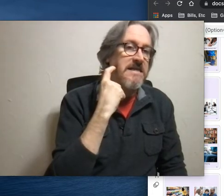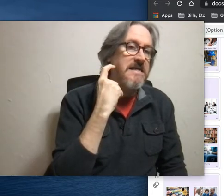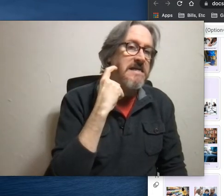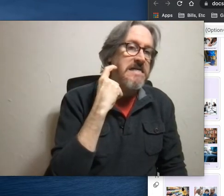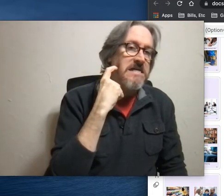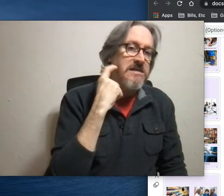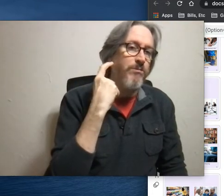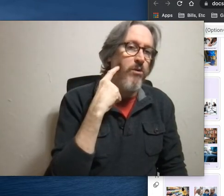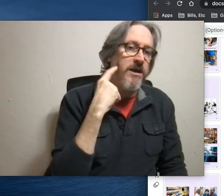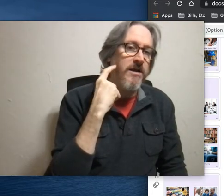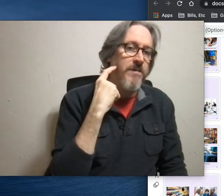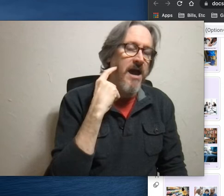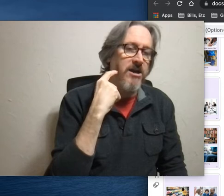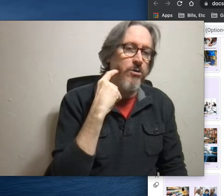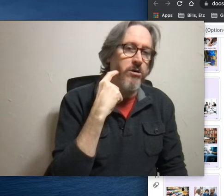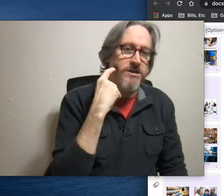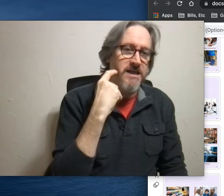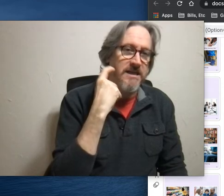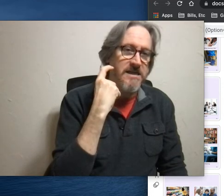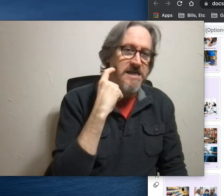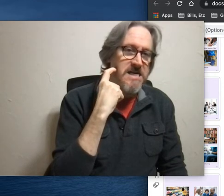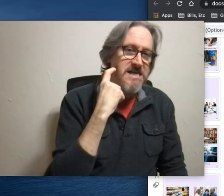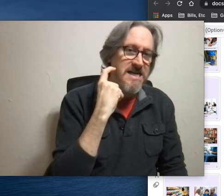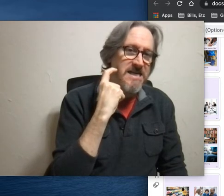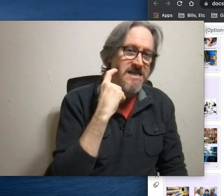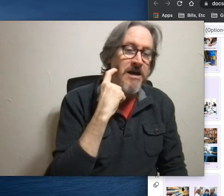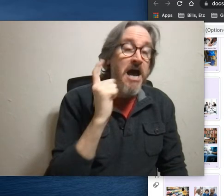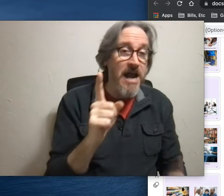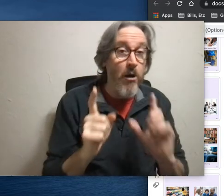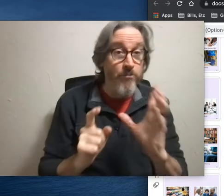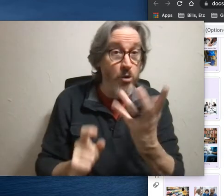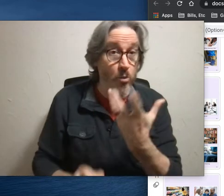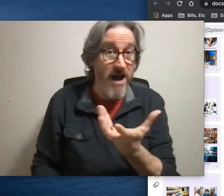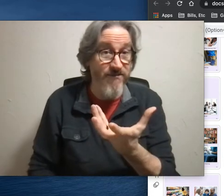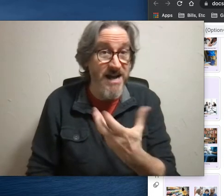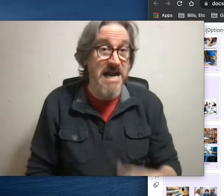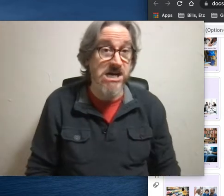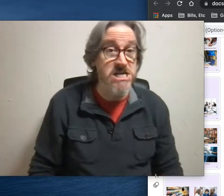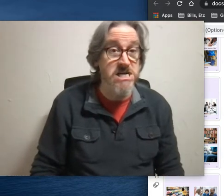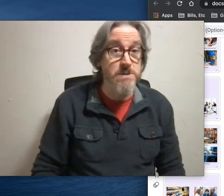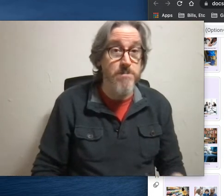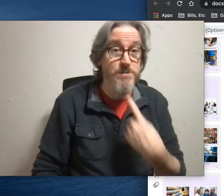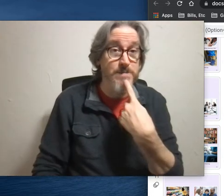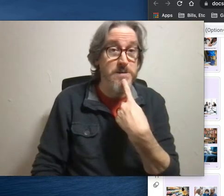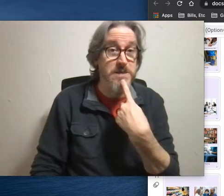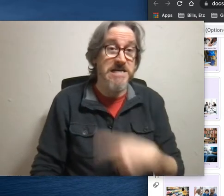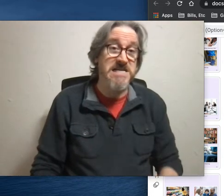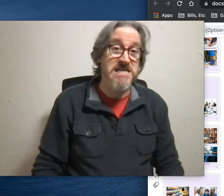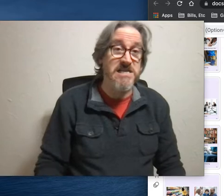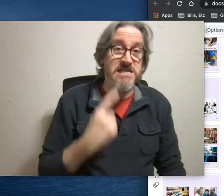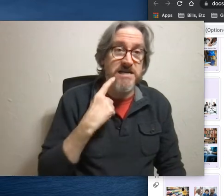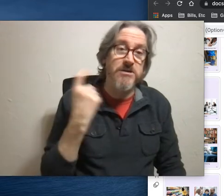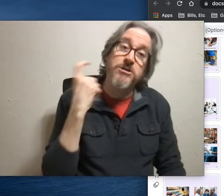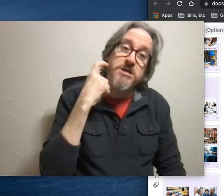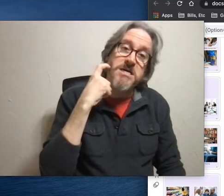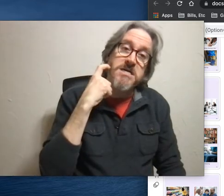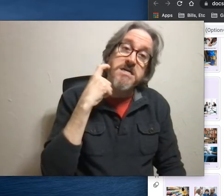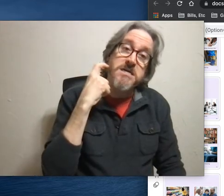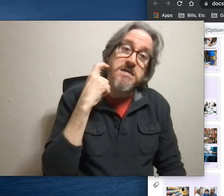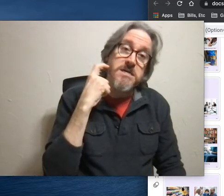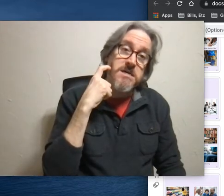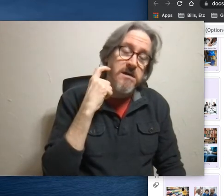Dentist. So point at your teeth inside dentist. Now, I find I also, most people will do this. They'll stick out their